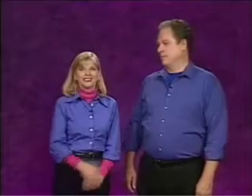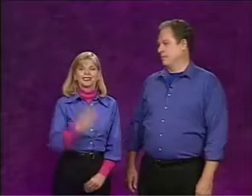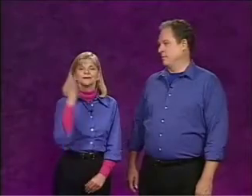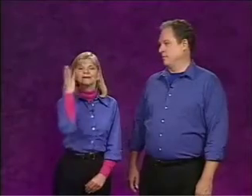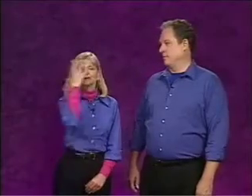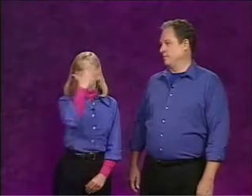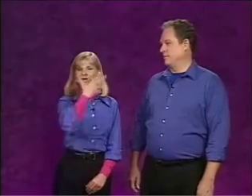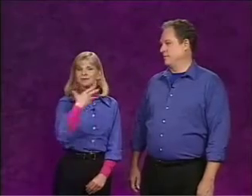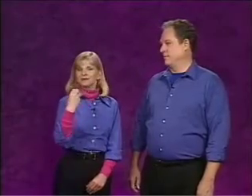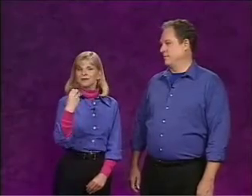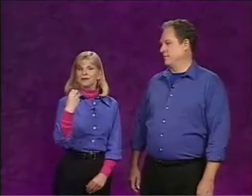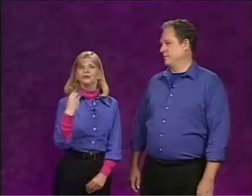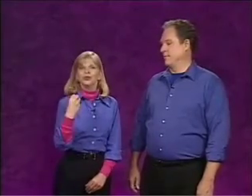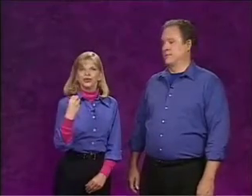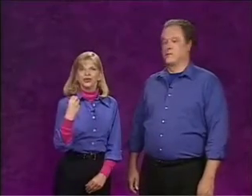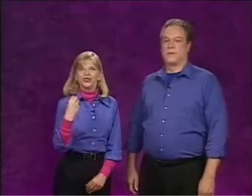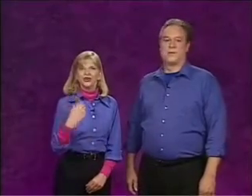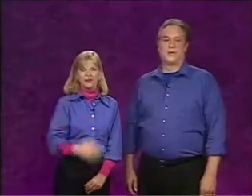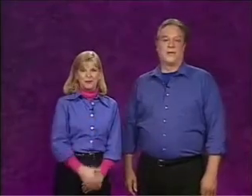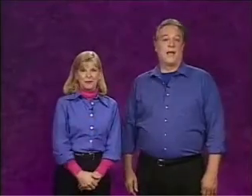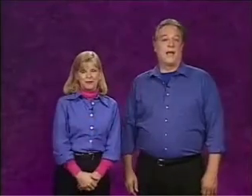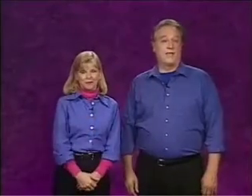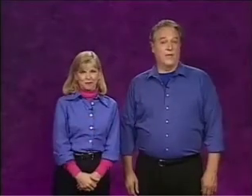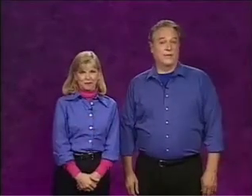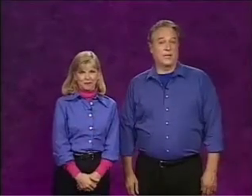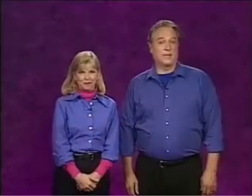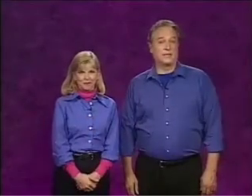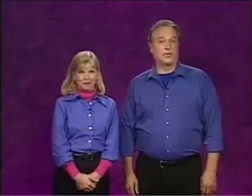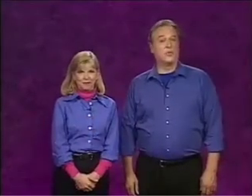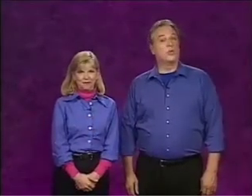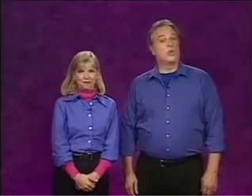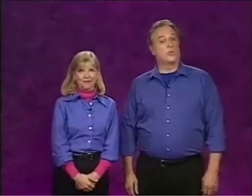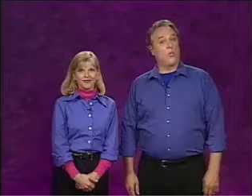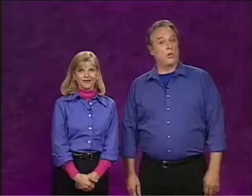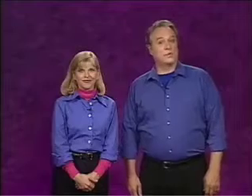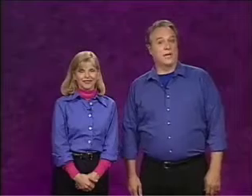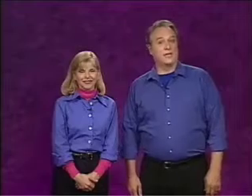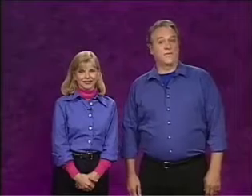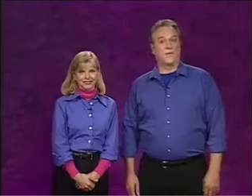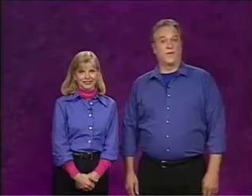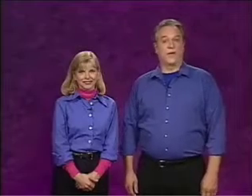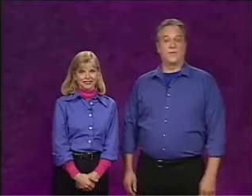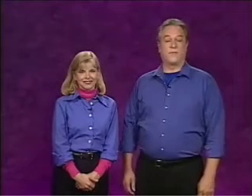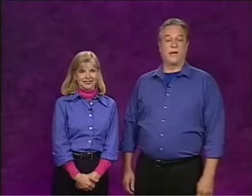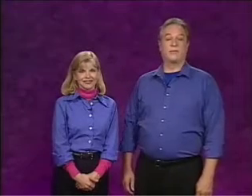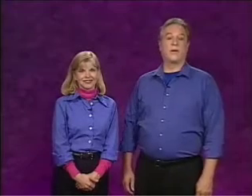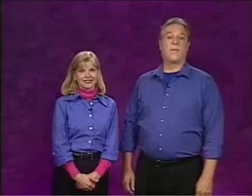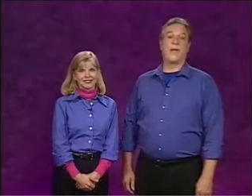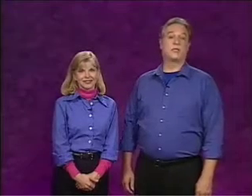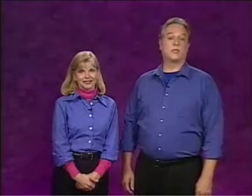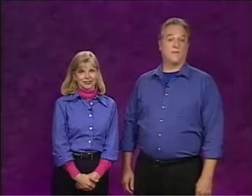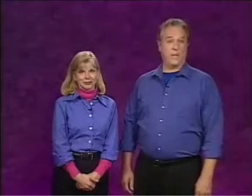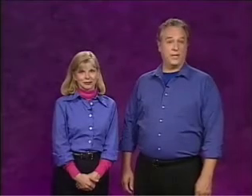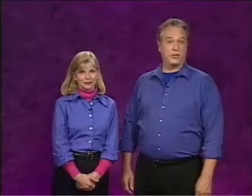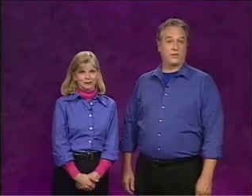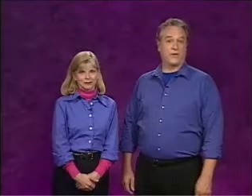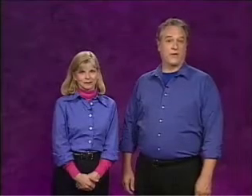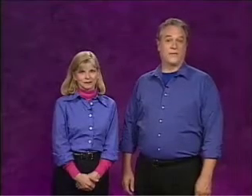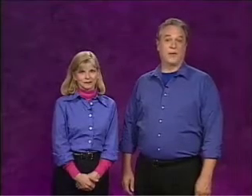face. Beautiful. In this lesson, you learn more signs for feelings based on imaginative pictures of our feelings